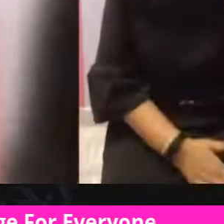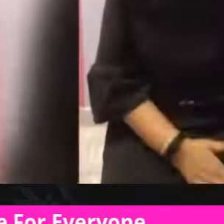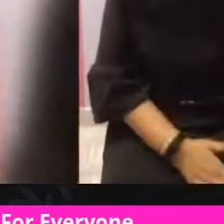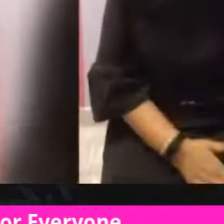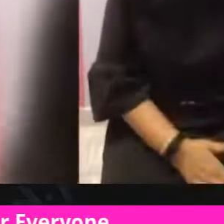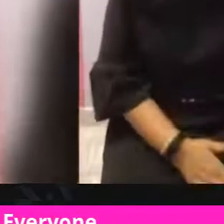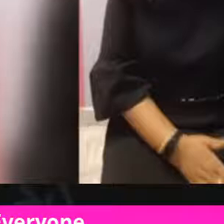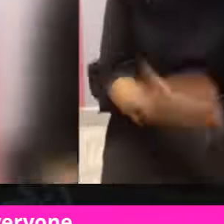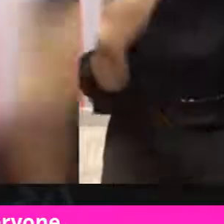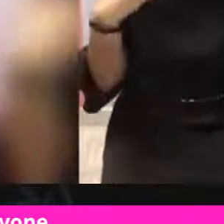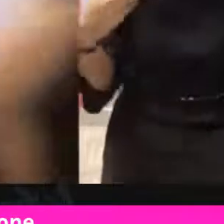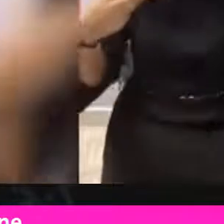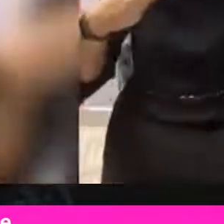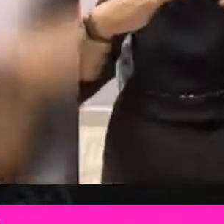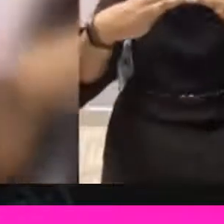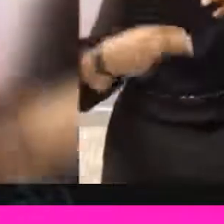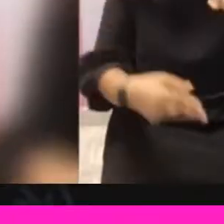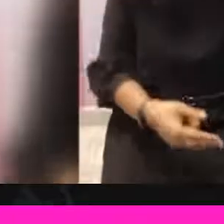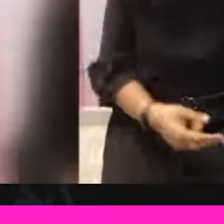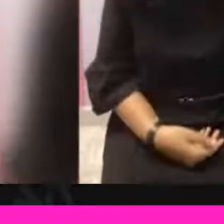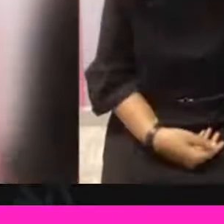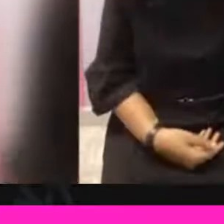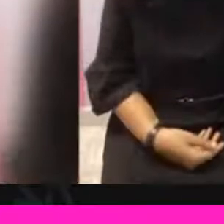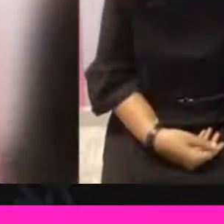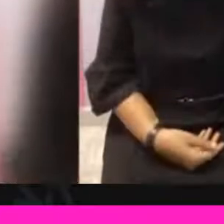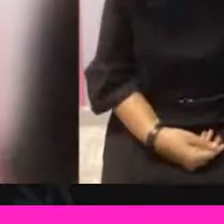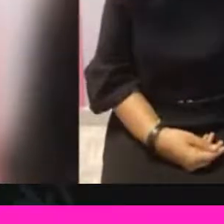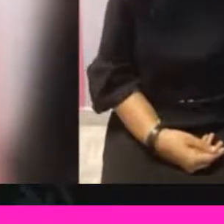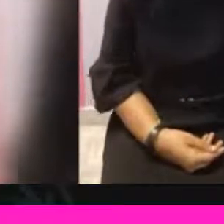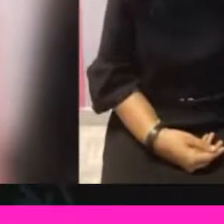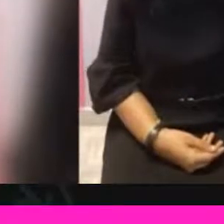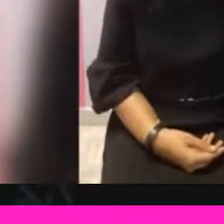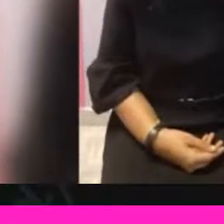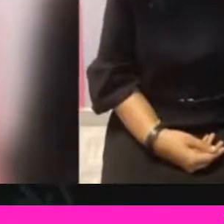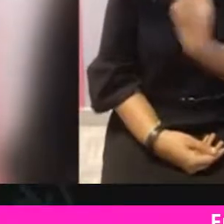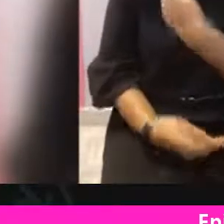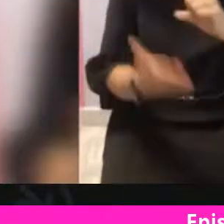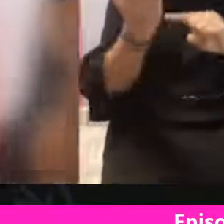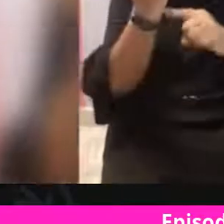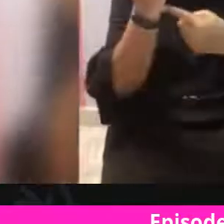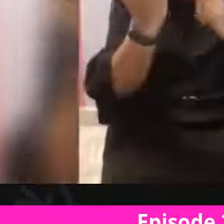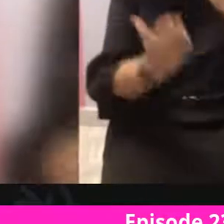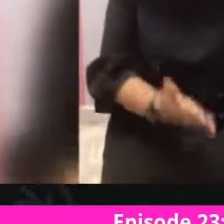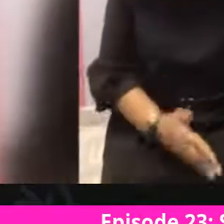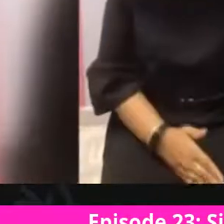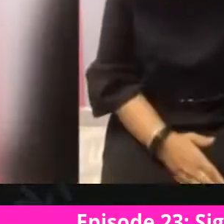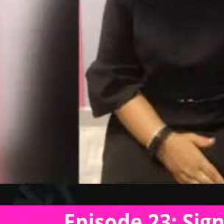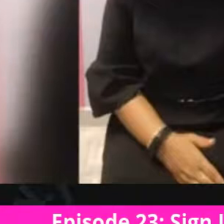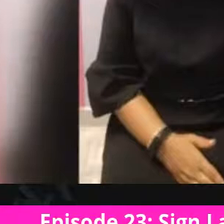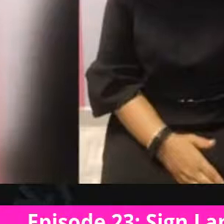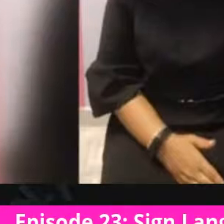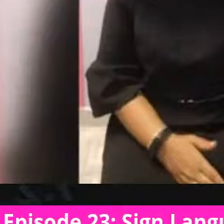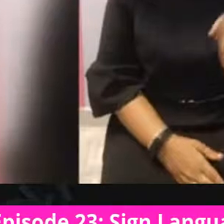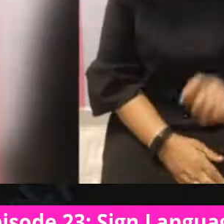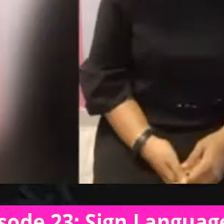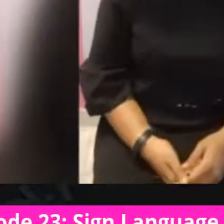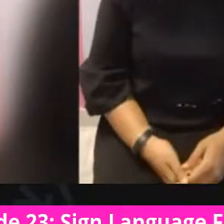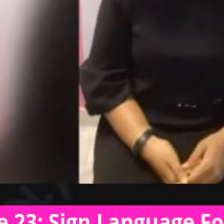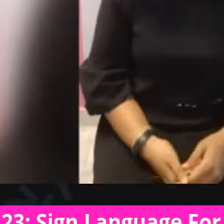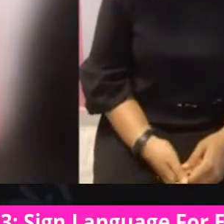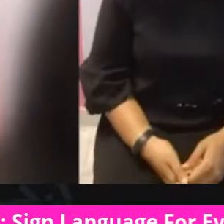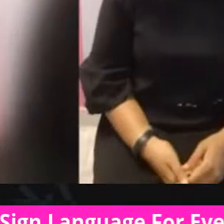sekolah dan yang ada hubungannya. Jom kita mulakan.